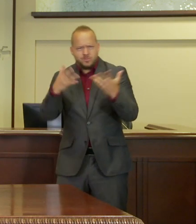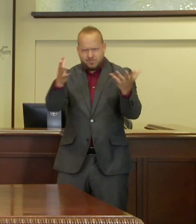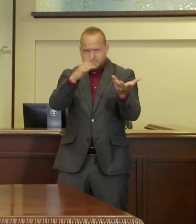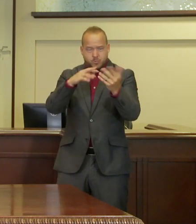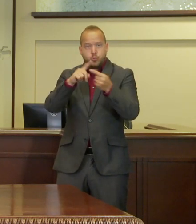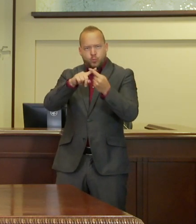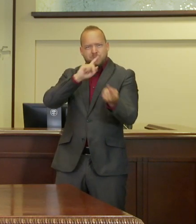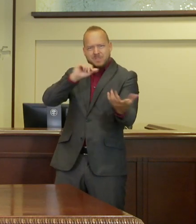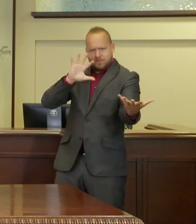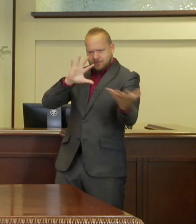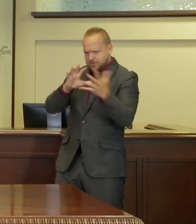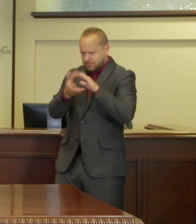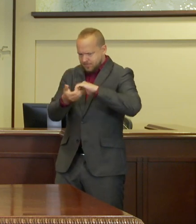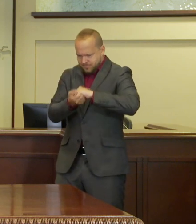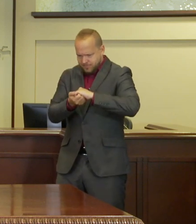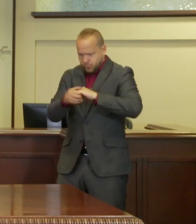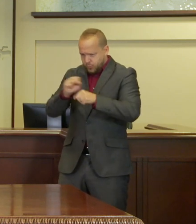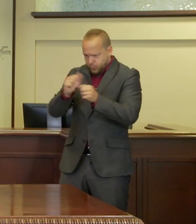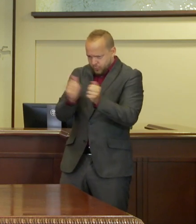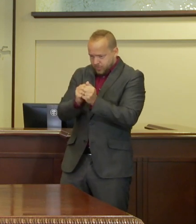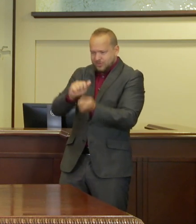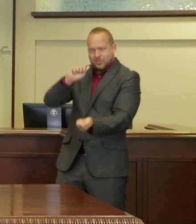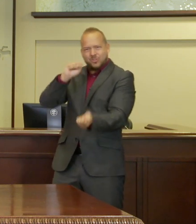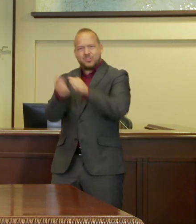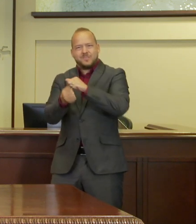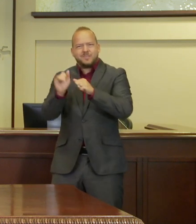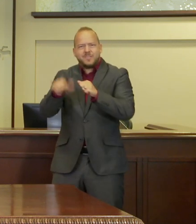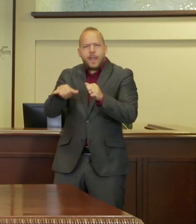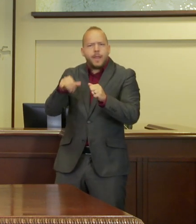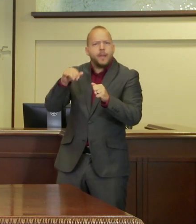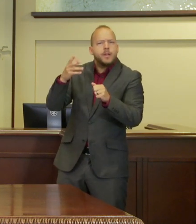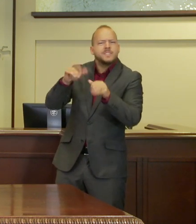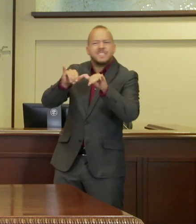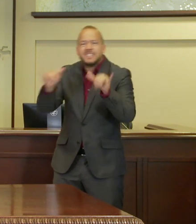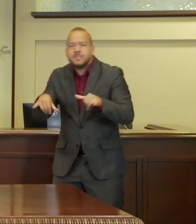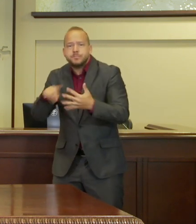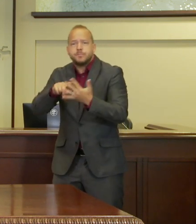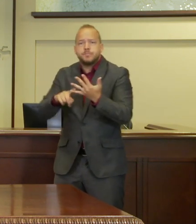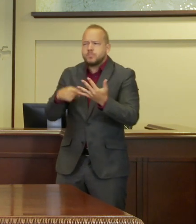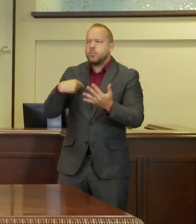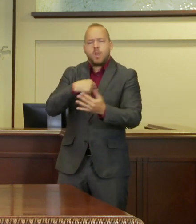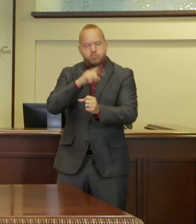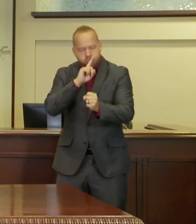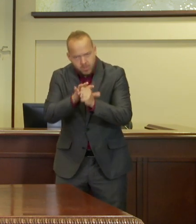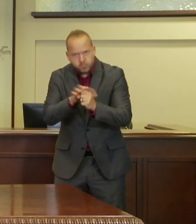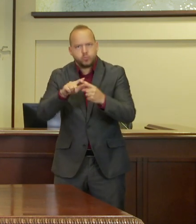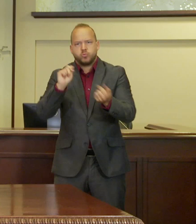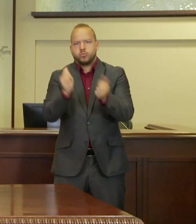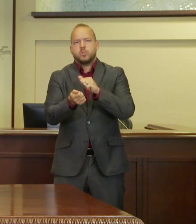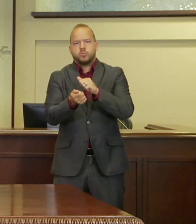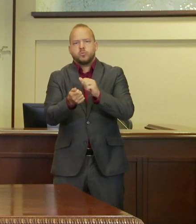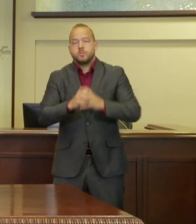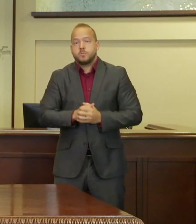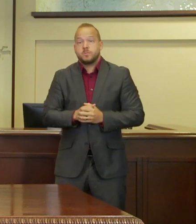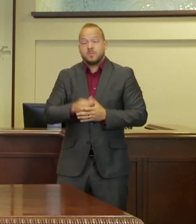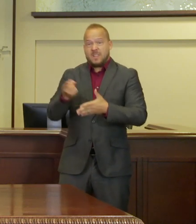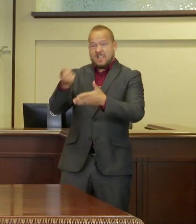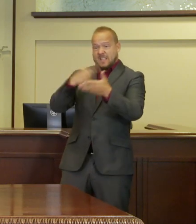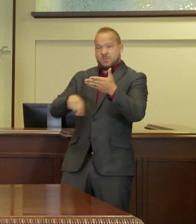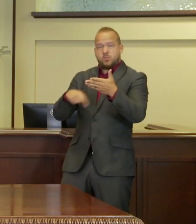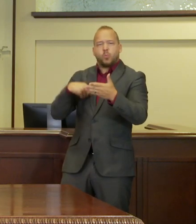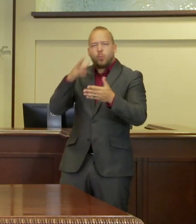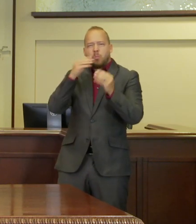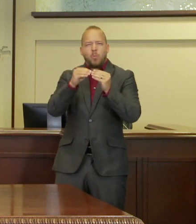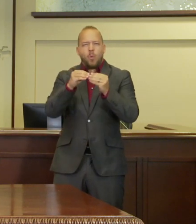that. This, of course, is just the beginning. And next week, I plan to share more about a suite of actions that I believe will